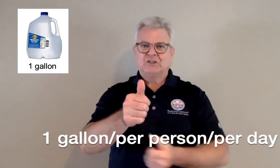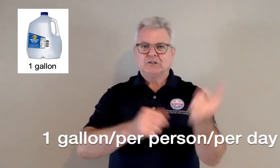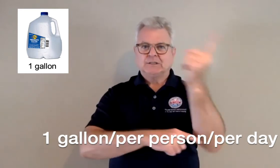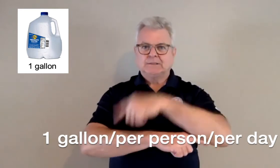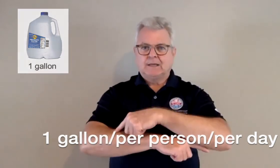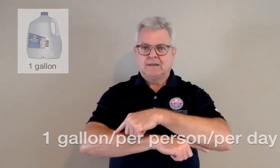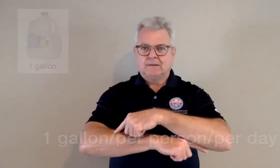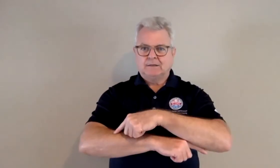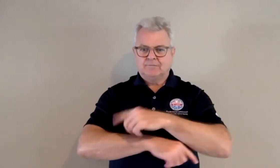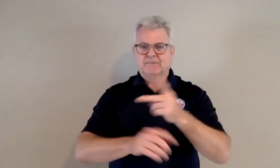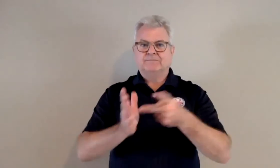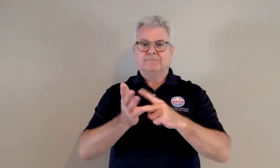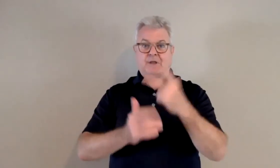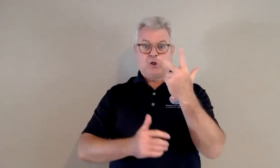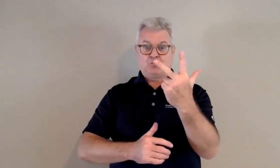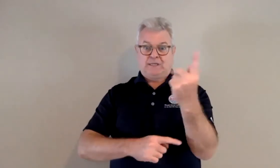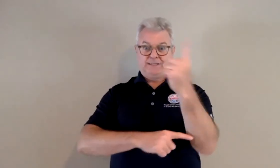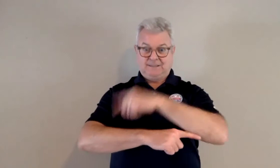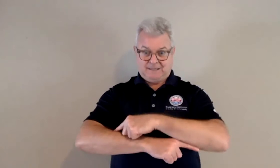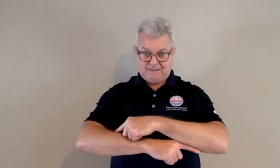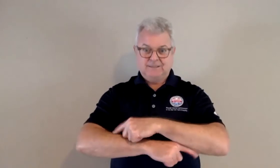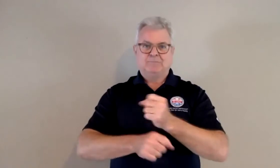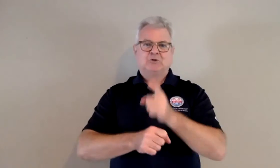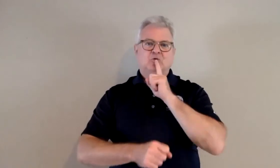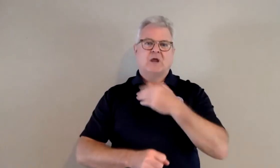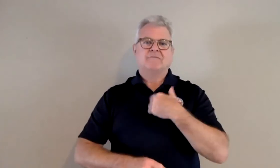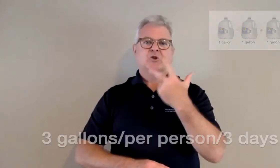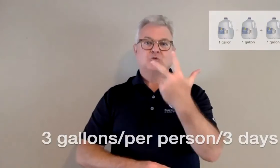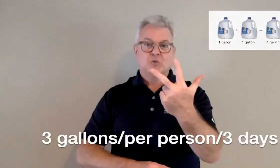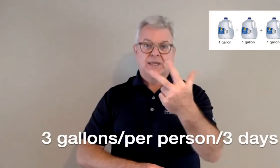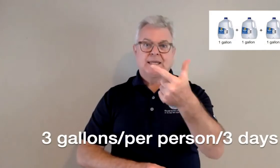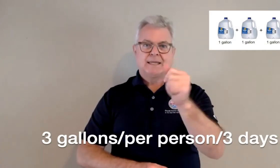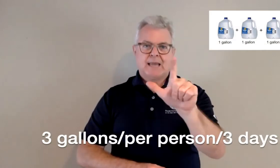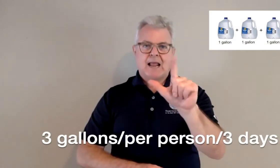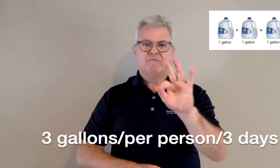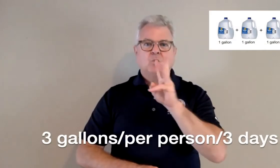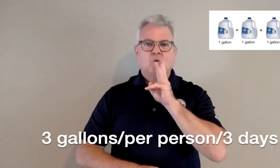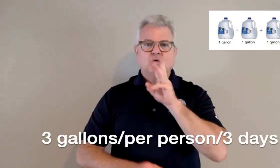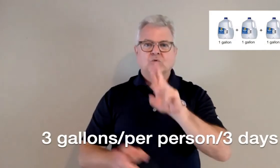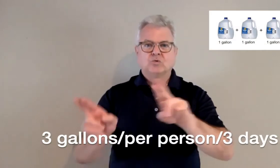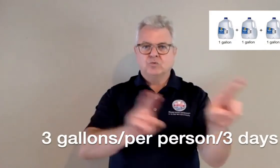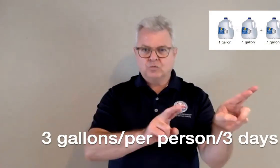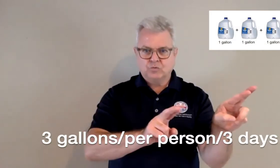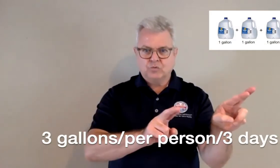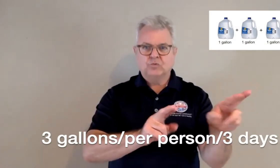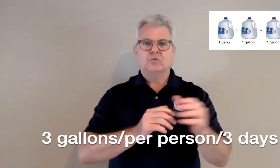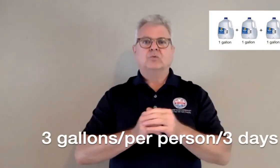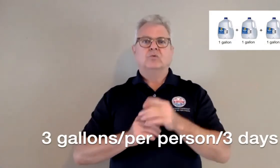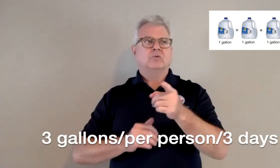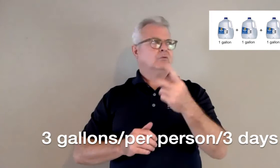per person per day. So that means for 3 days, you need to have 3 gallons of water